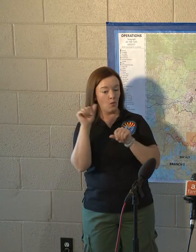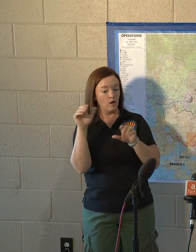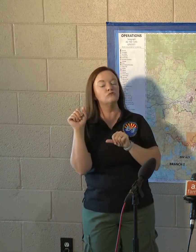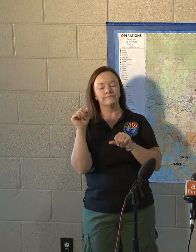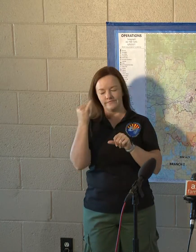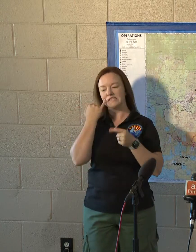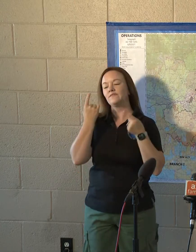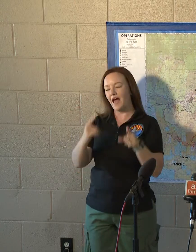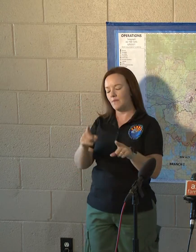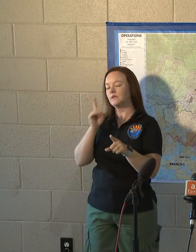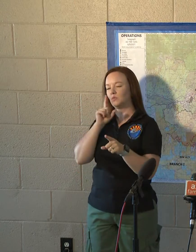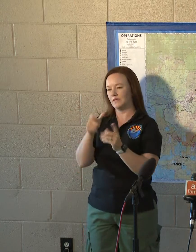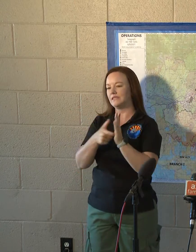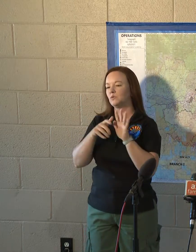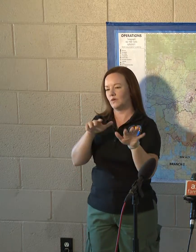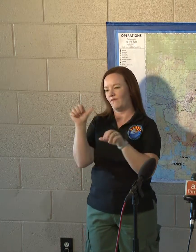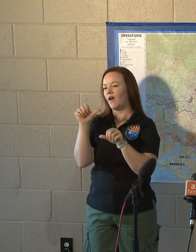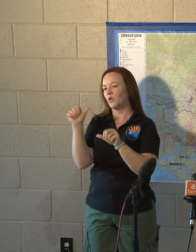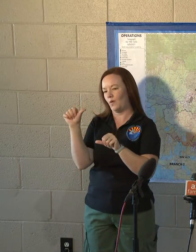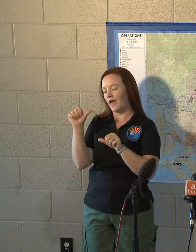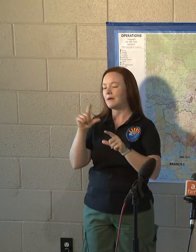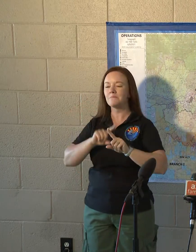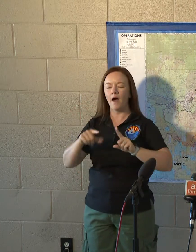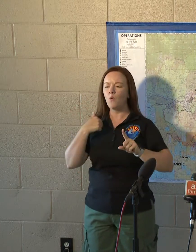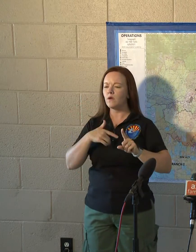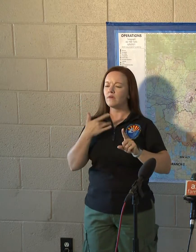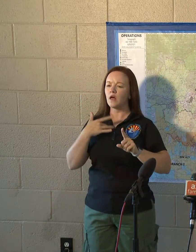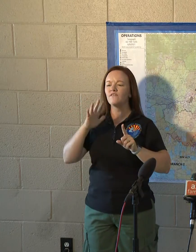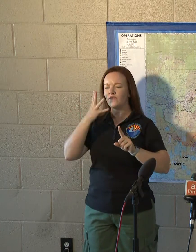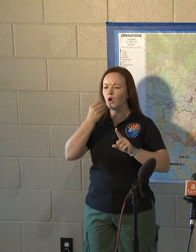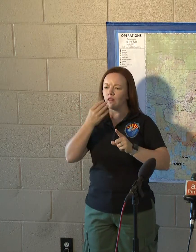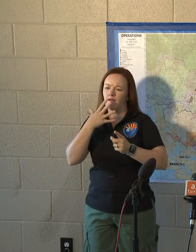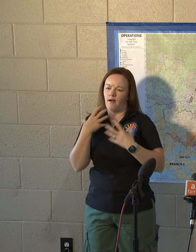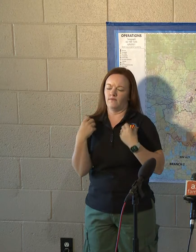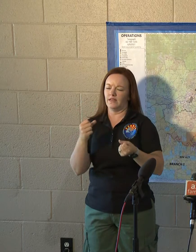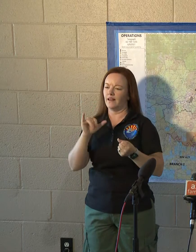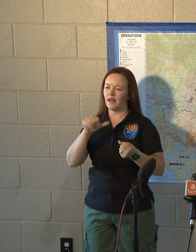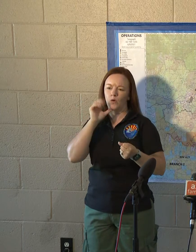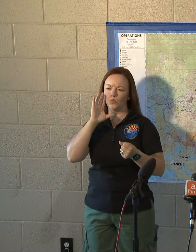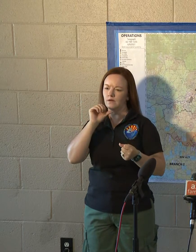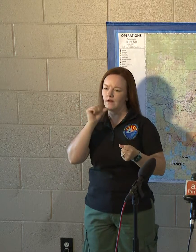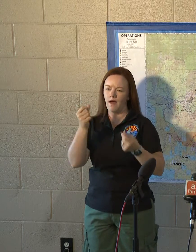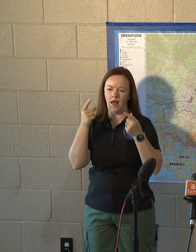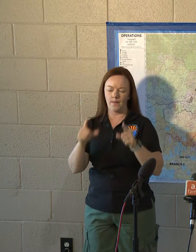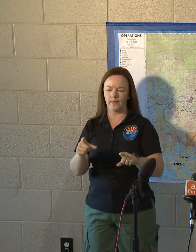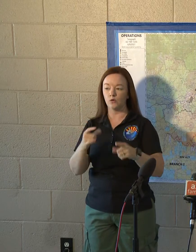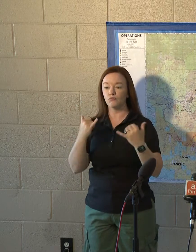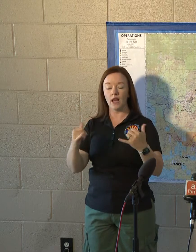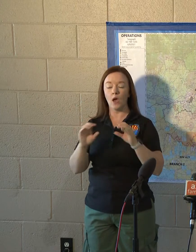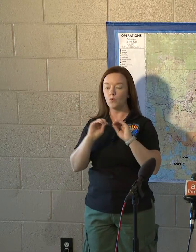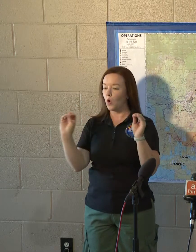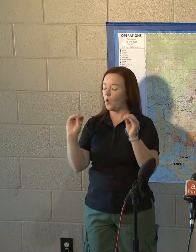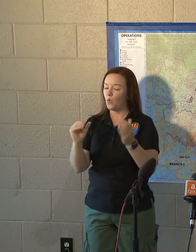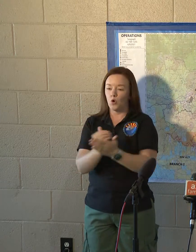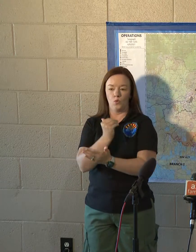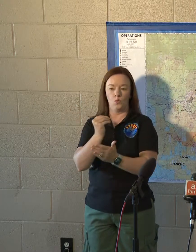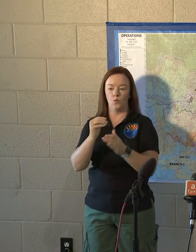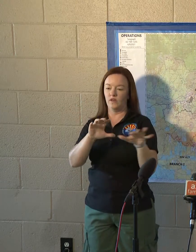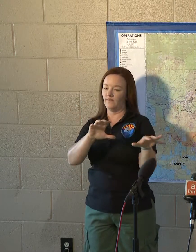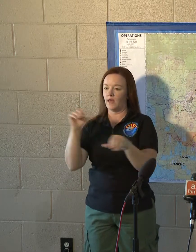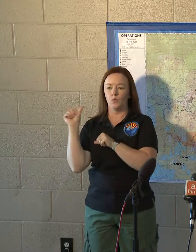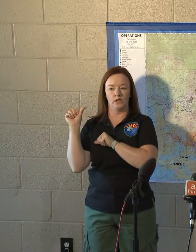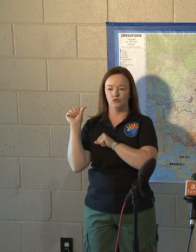We are fairly confident that will not happen. Right now, there have been no new go orders, no new